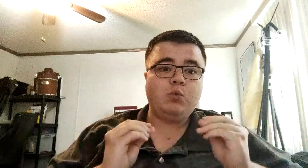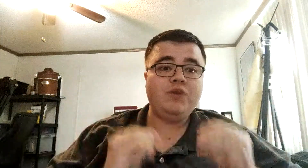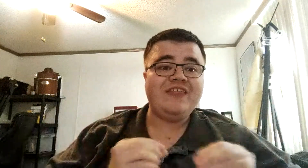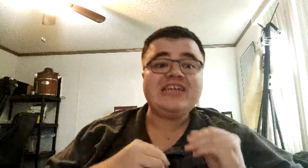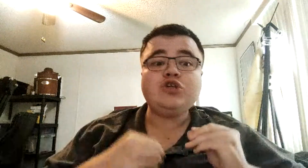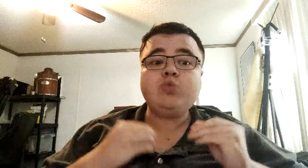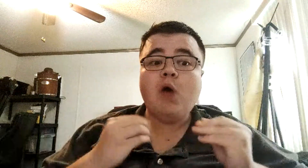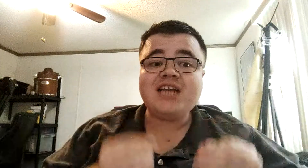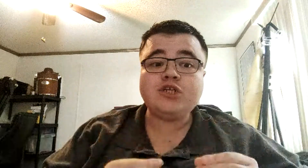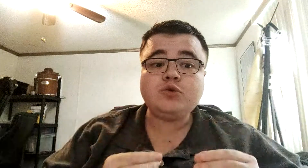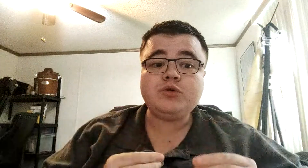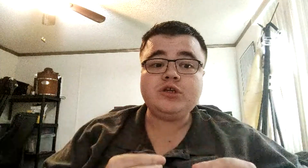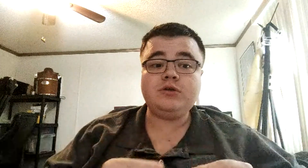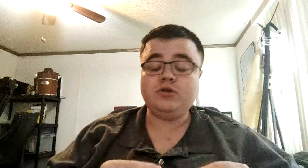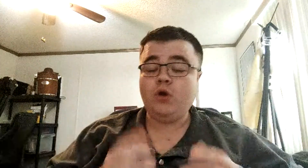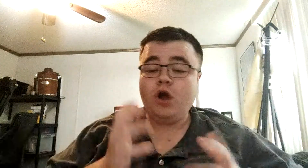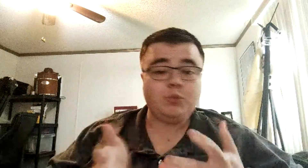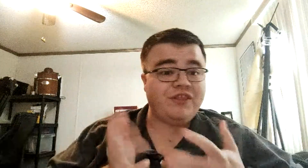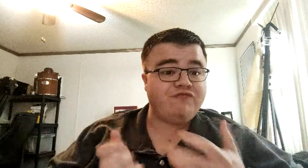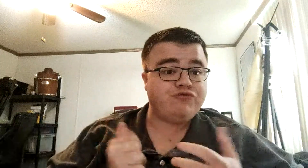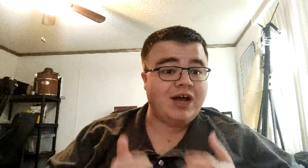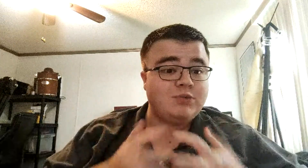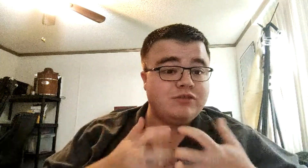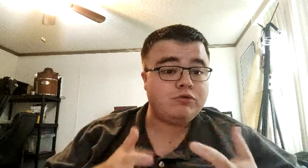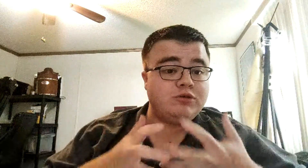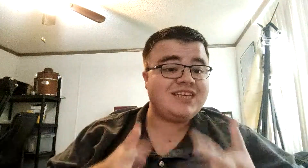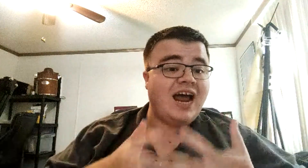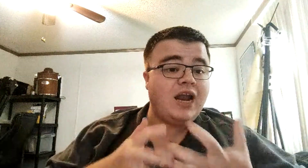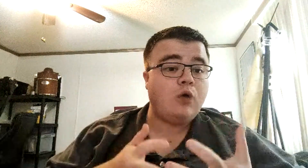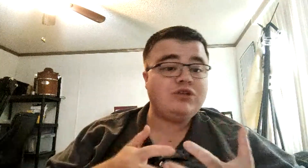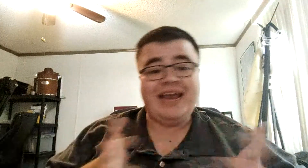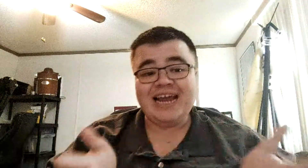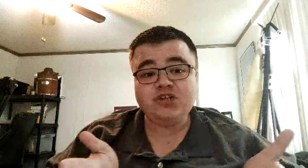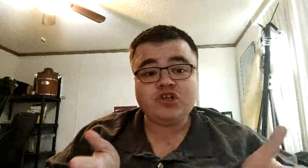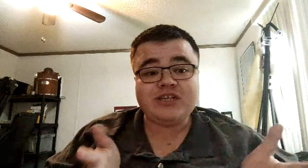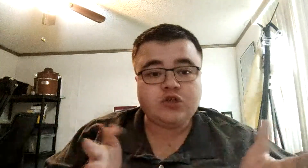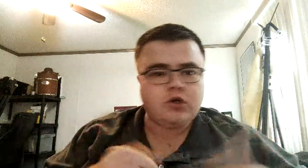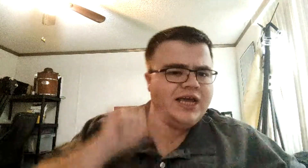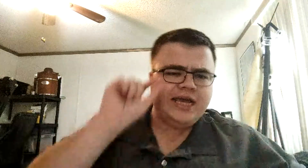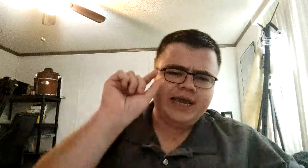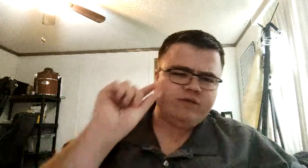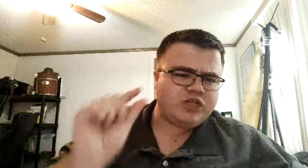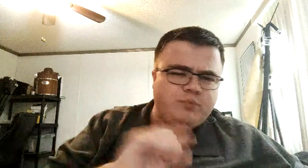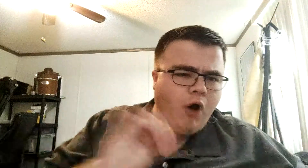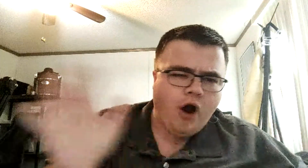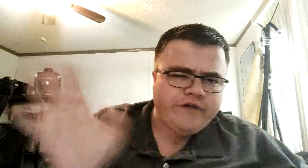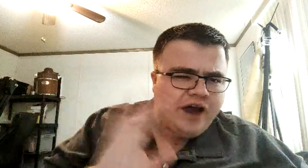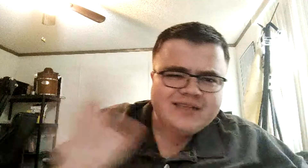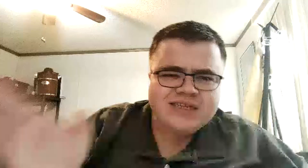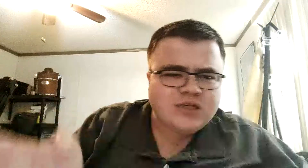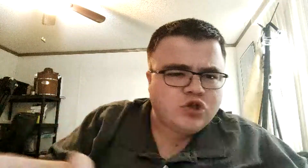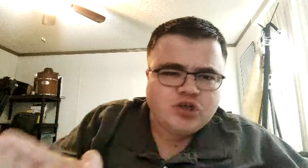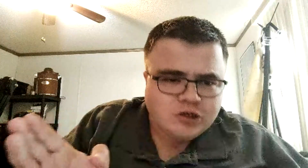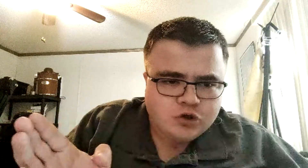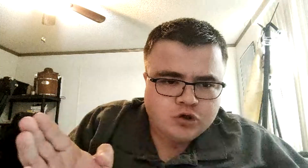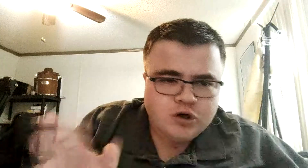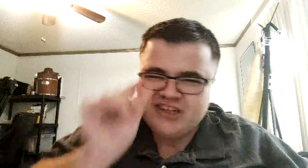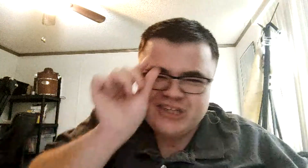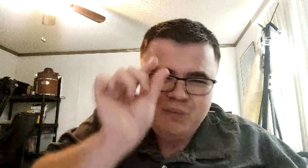When they tried to talk to their friends with through salad or hand gesture, even small, not such gesture,